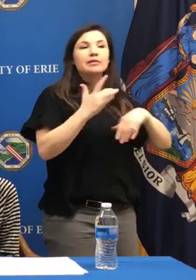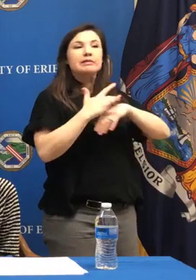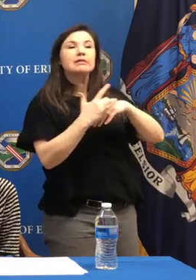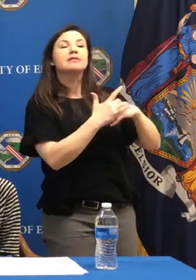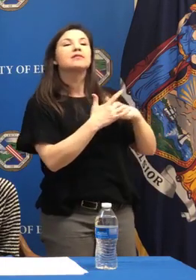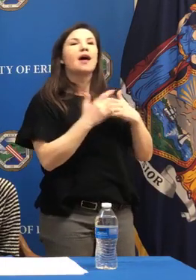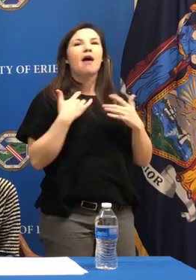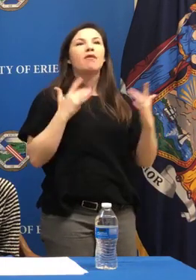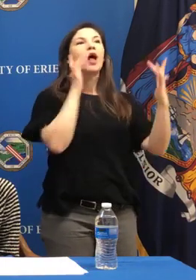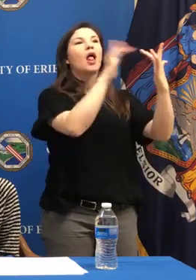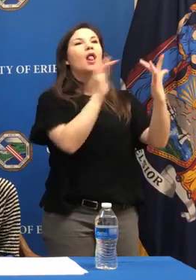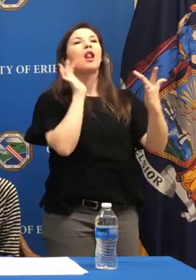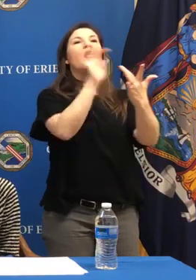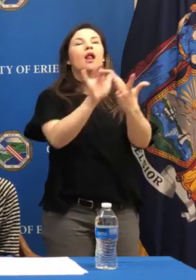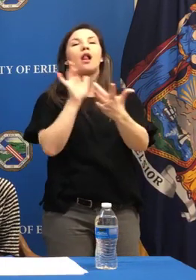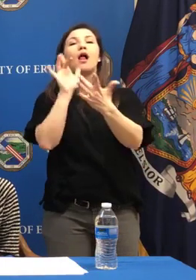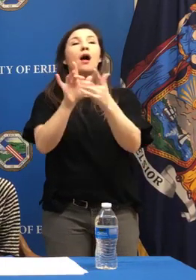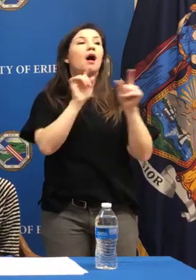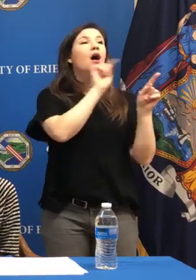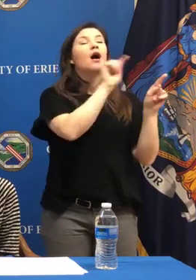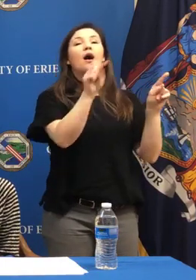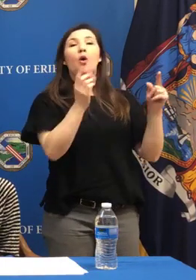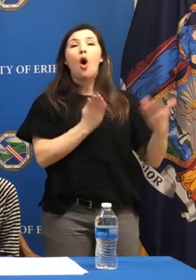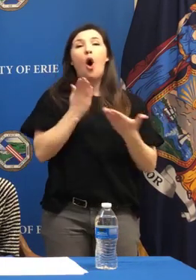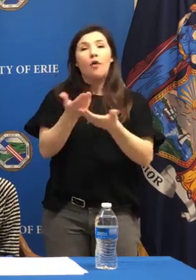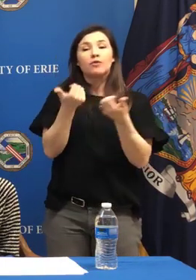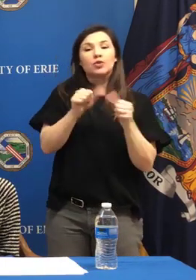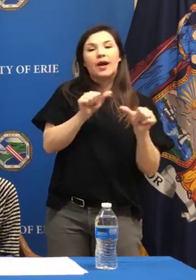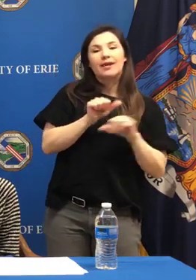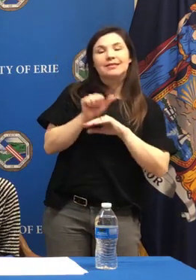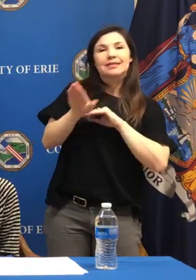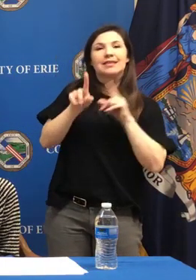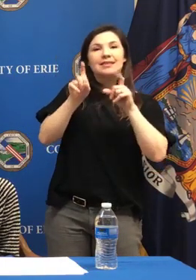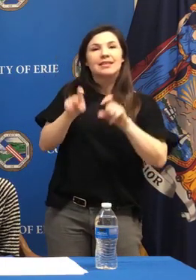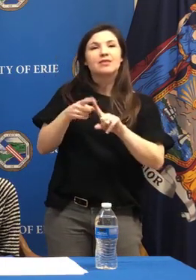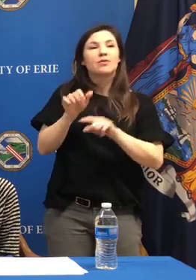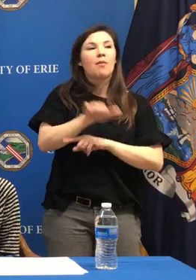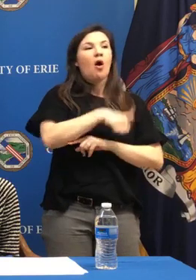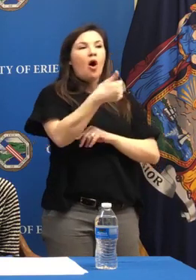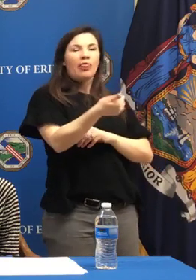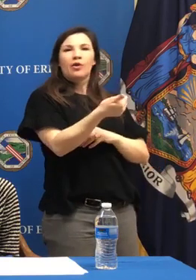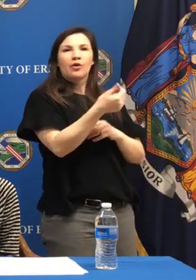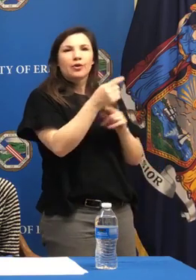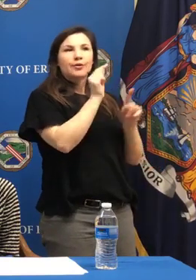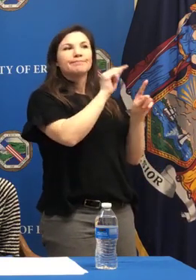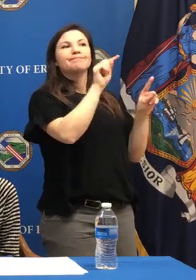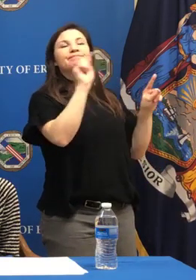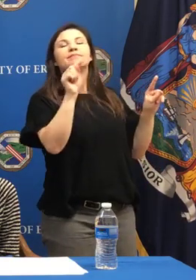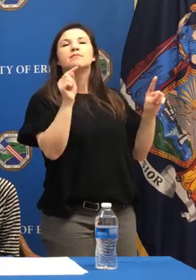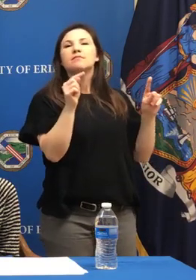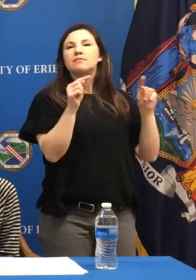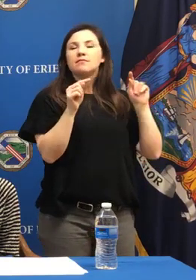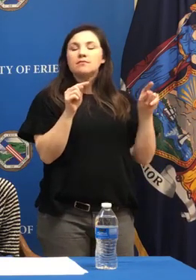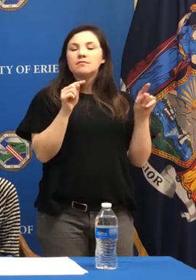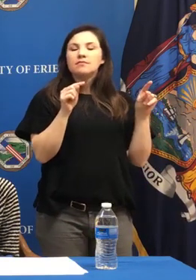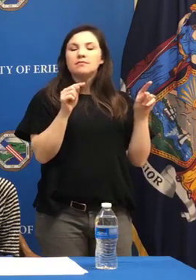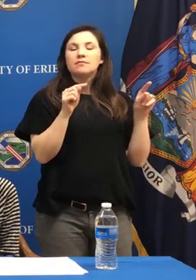last few days that have offered to try to get us tests from other sources, including the